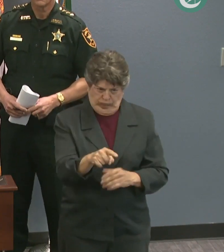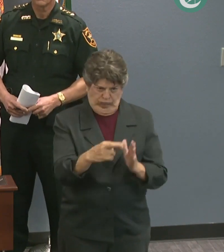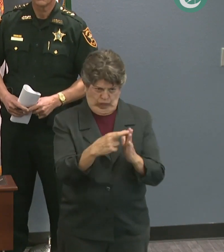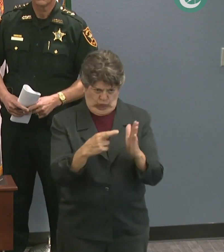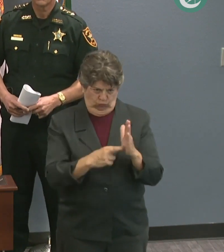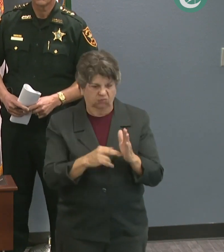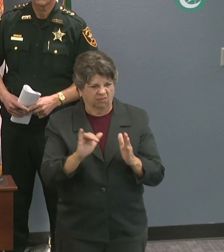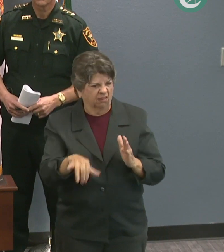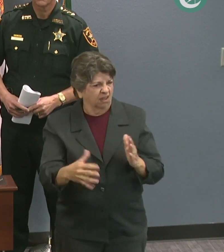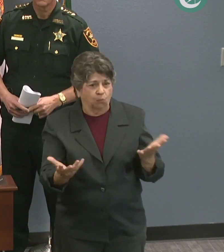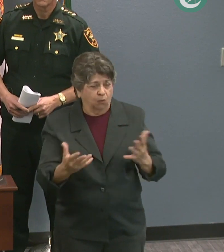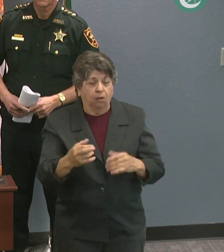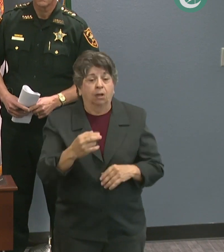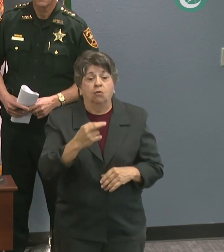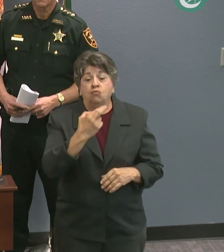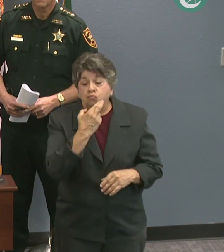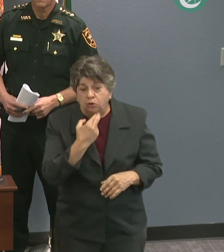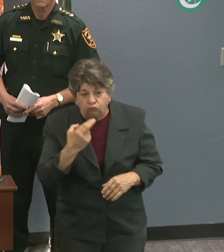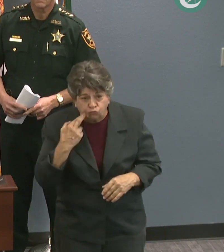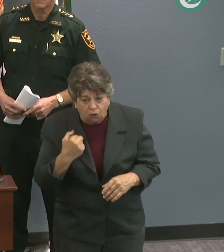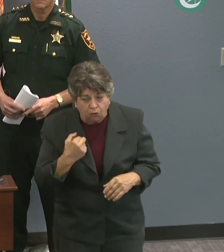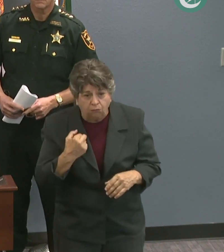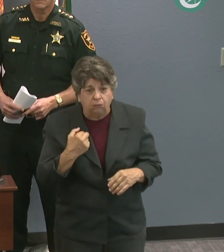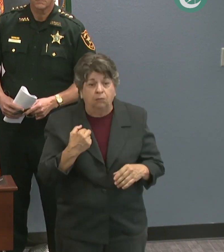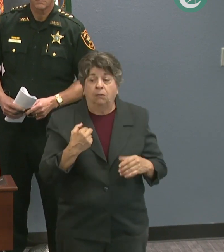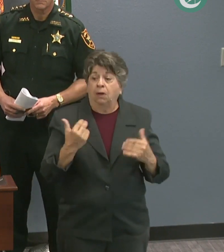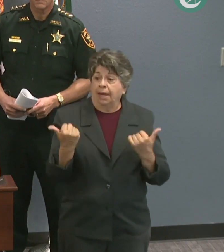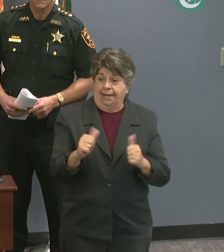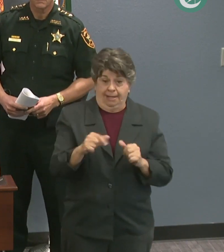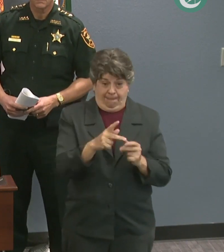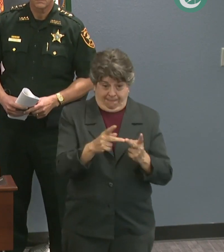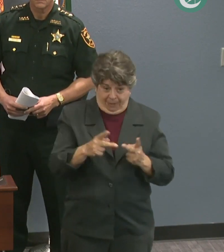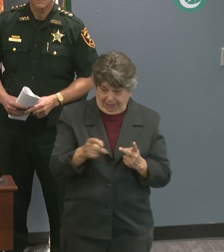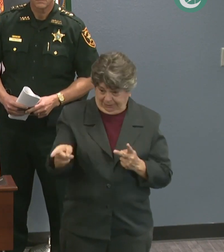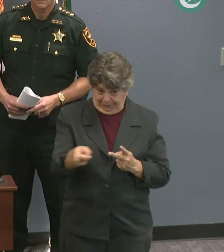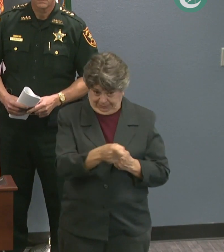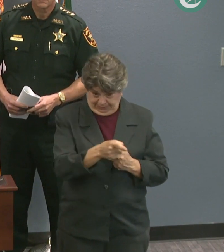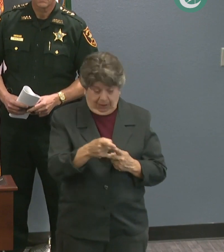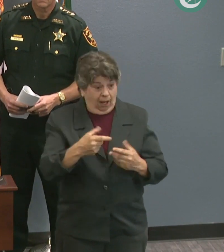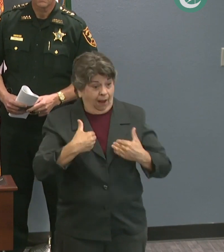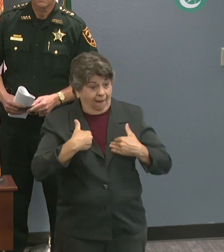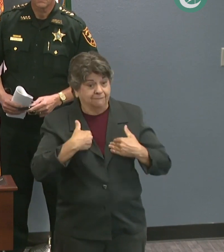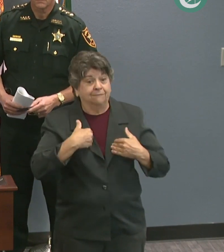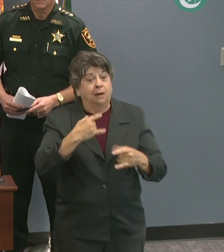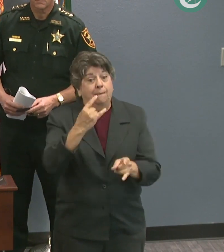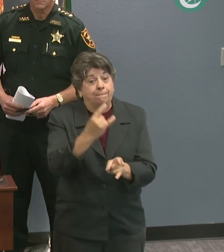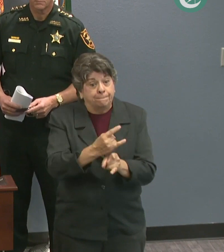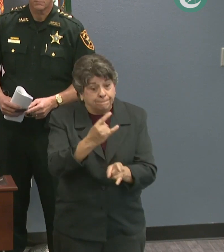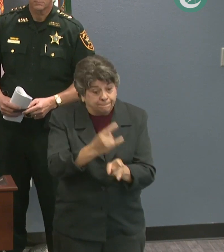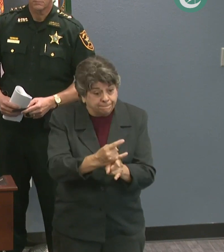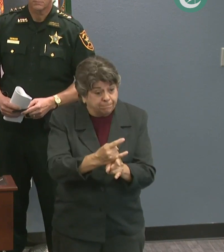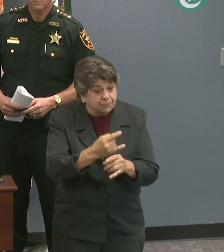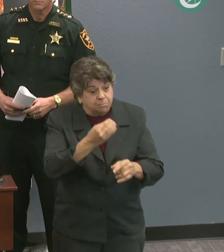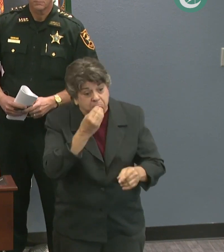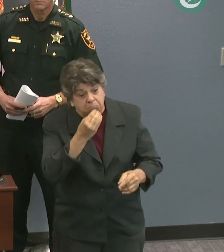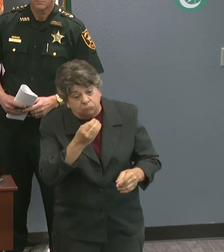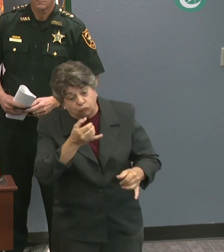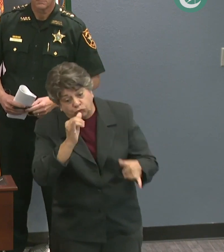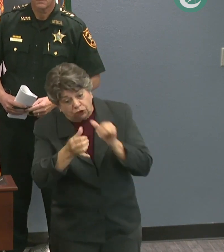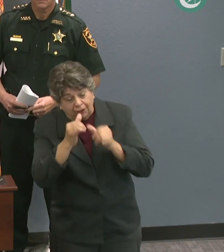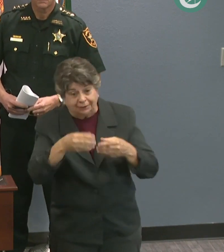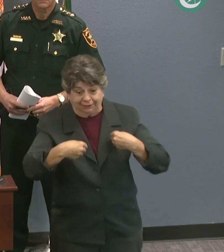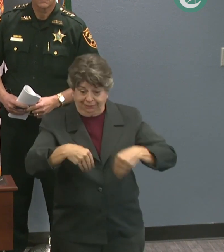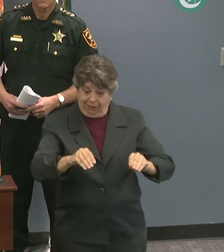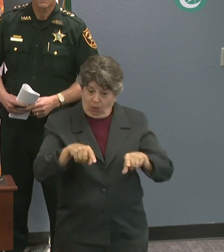alcohol for the consumption on premises shall cease serving at 10 p.m. This is one additional measure not covered